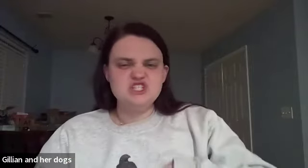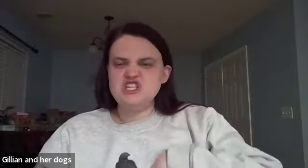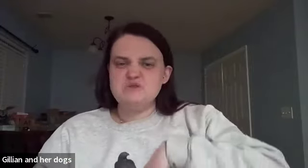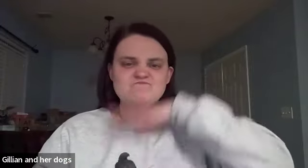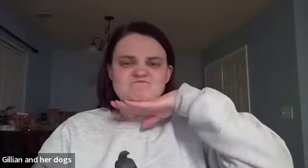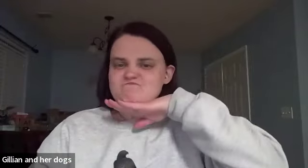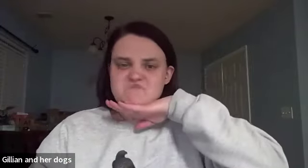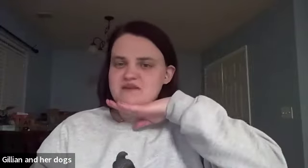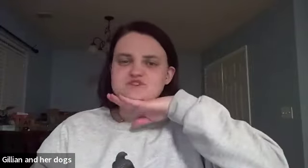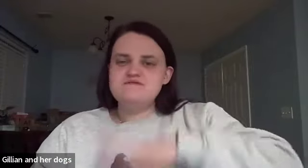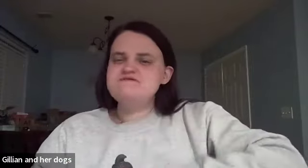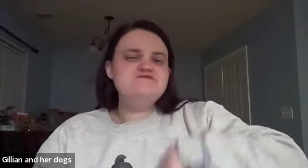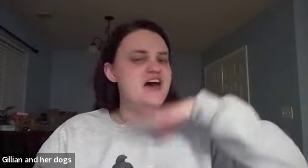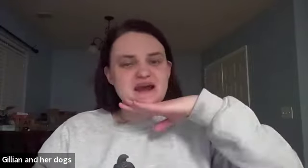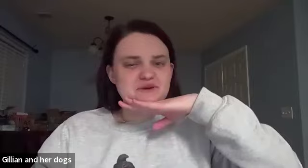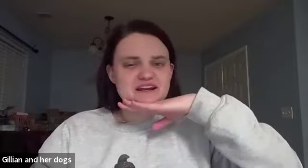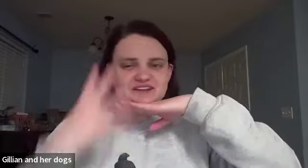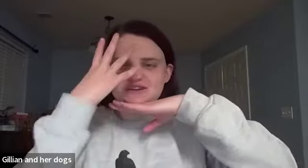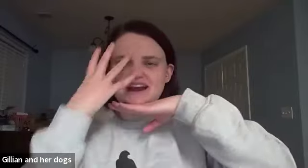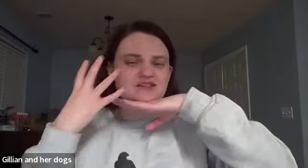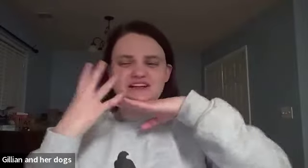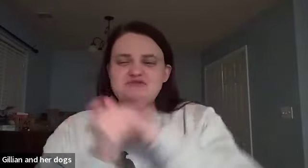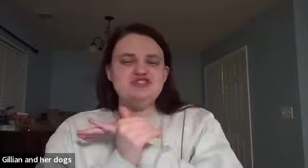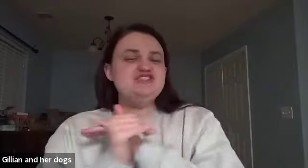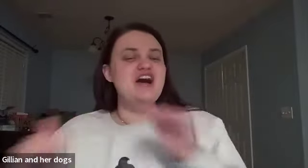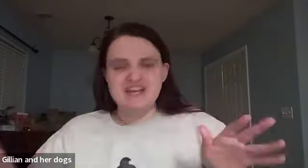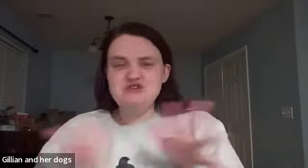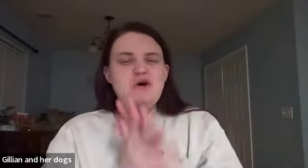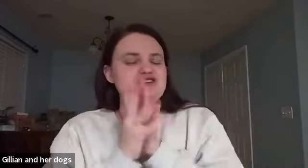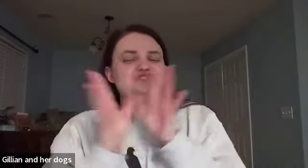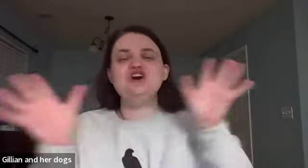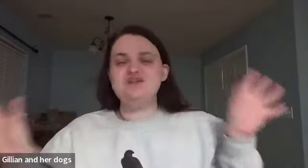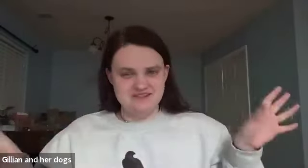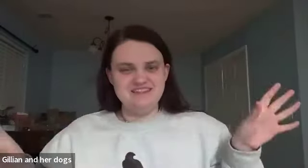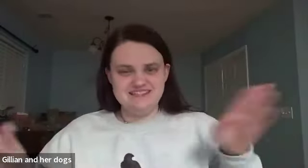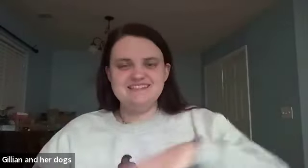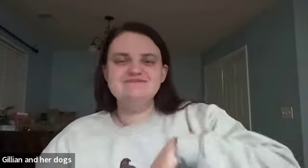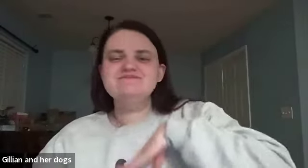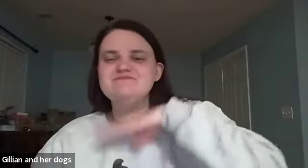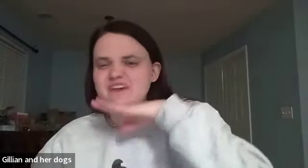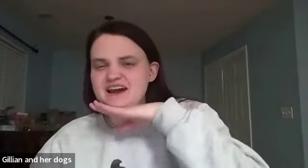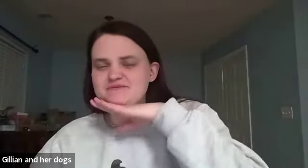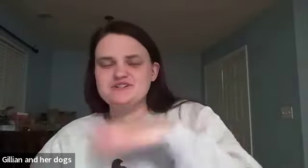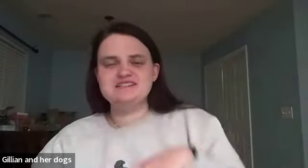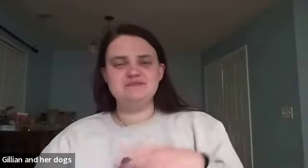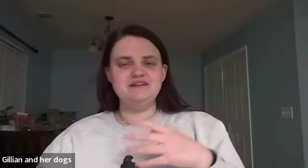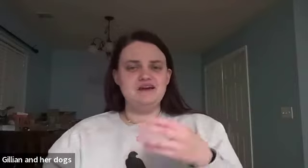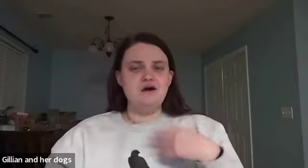so fed up right now. You gotta look like you were done. You are done with this. Fed up versus like being like,